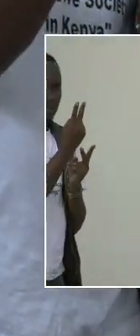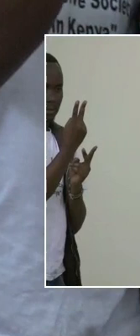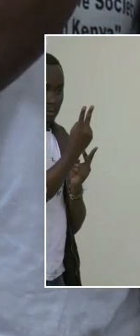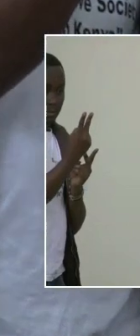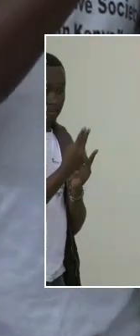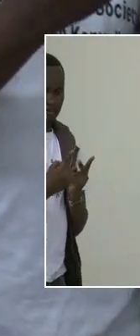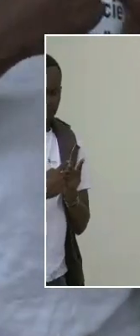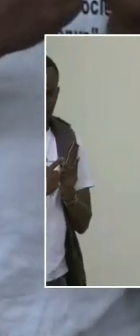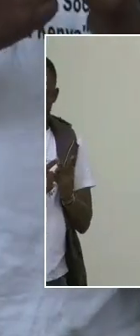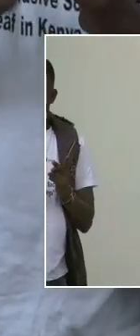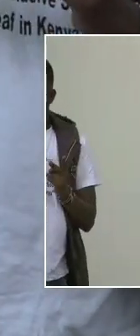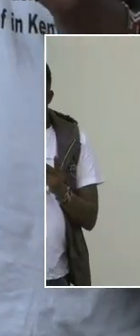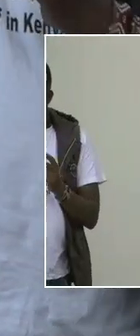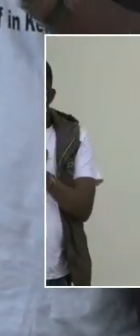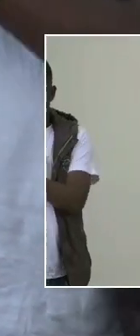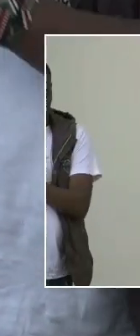Secondly,